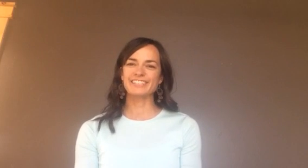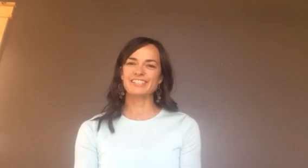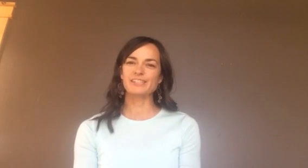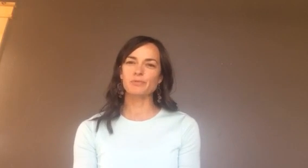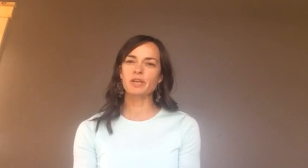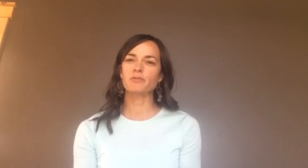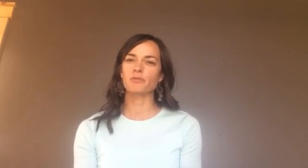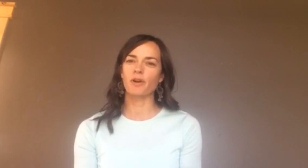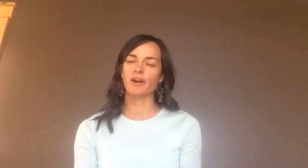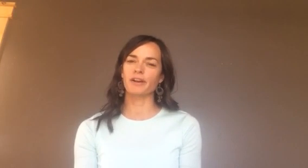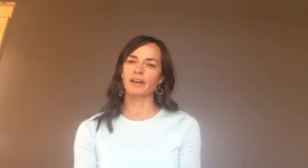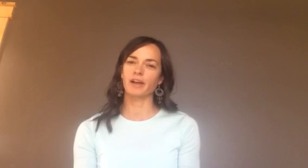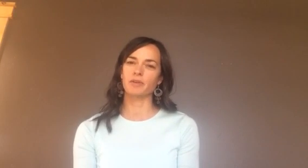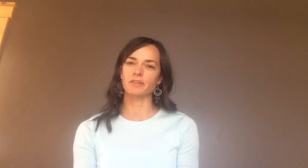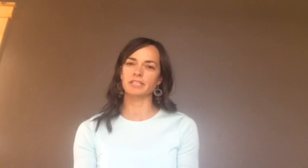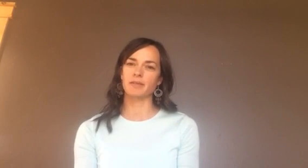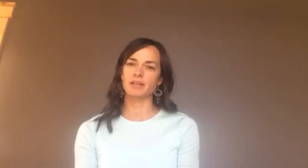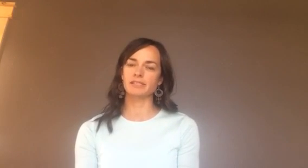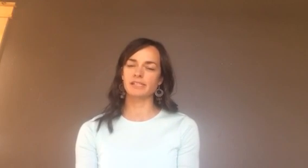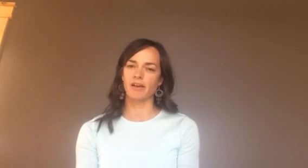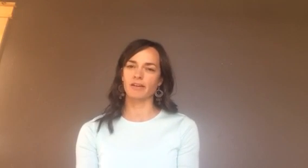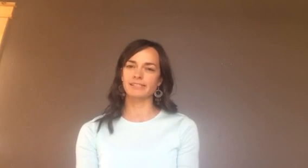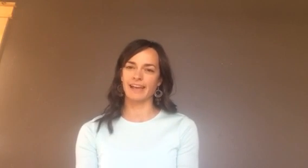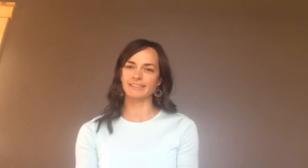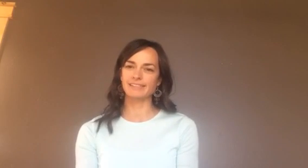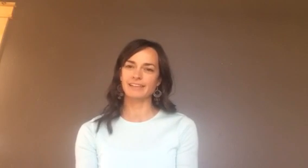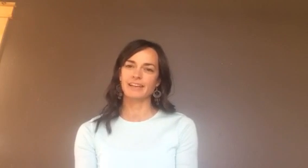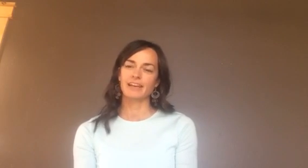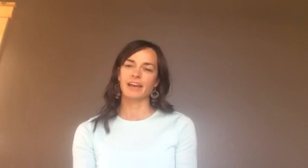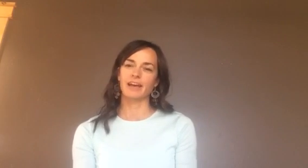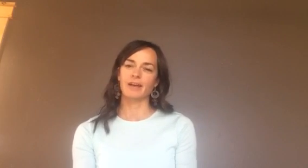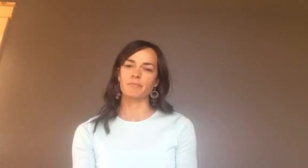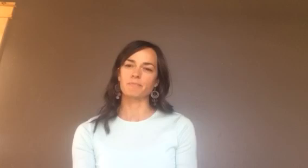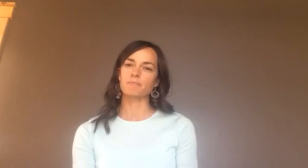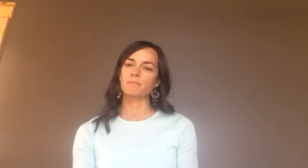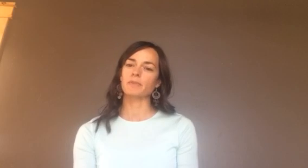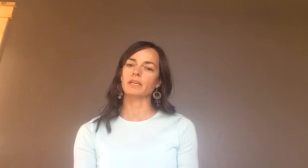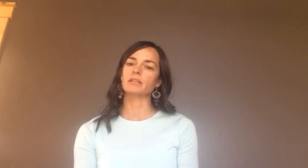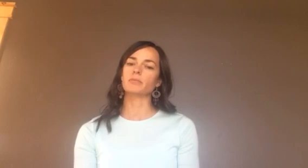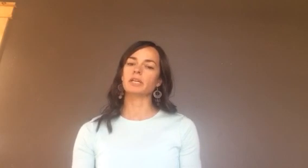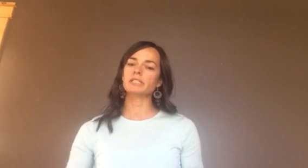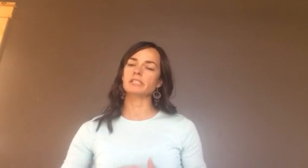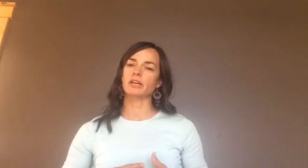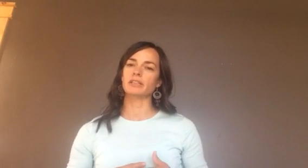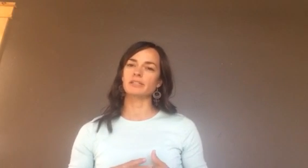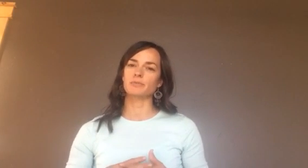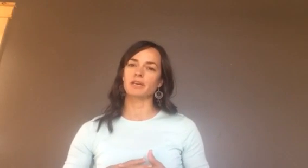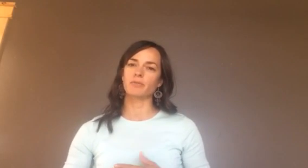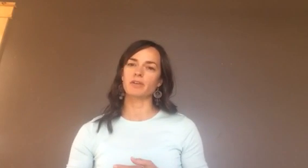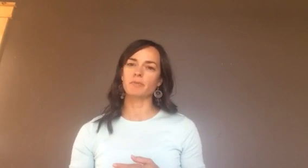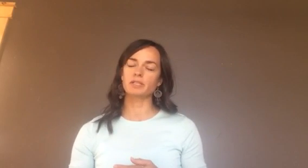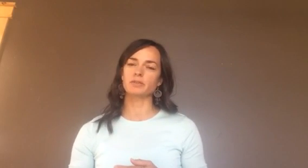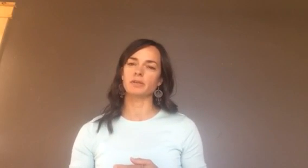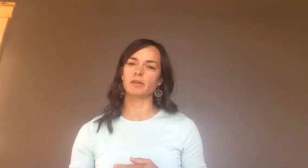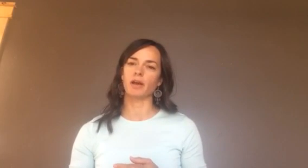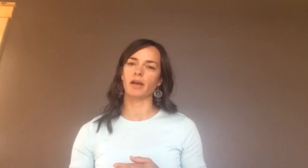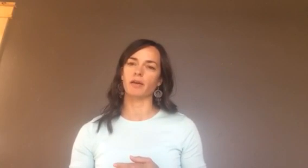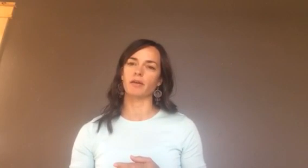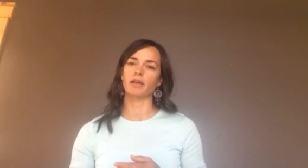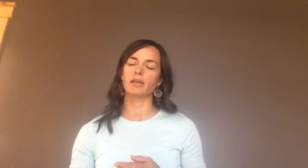Heritage. This is week 4 of your timeline signs. We're going to start this week. We've been doing, in